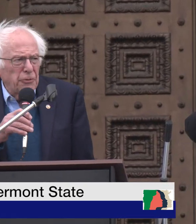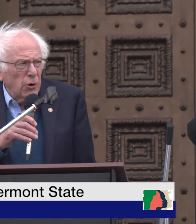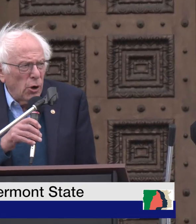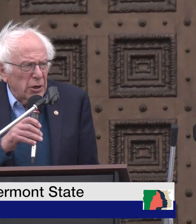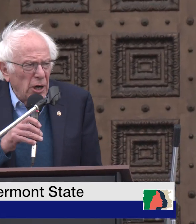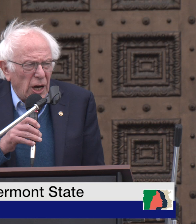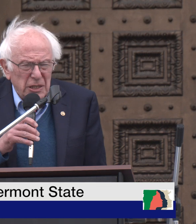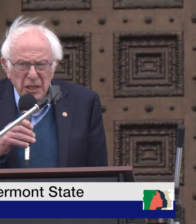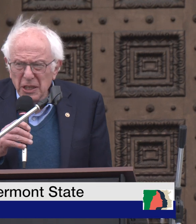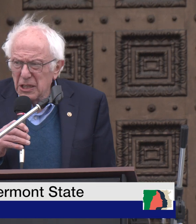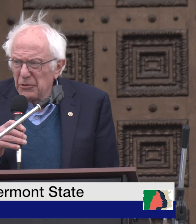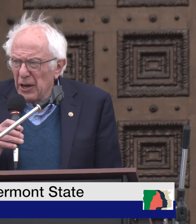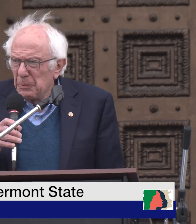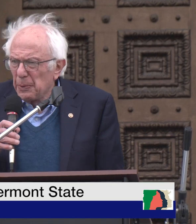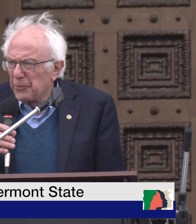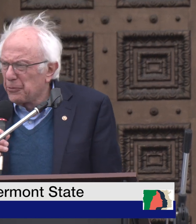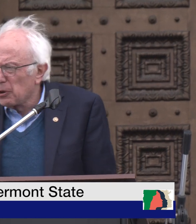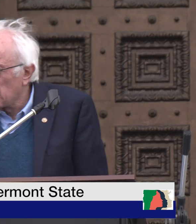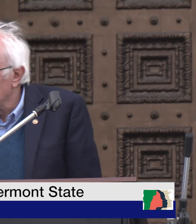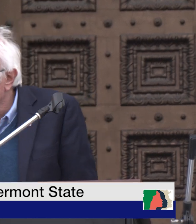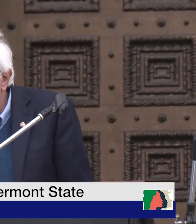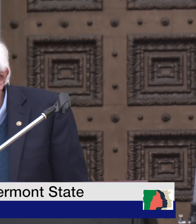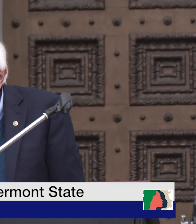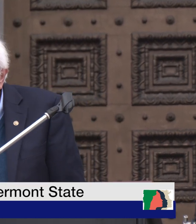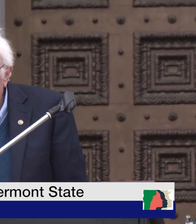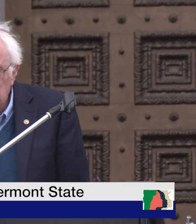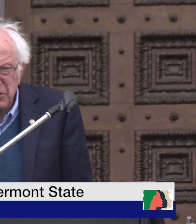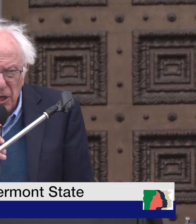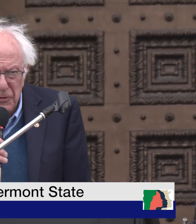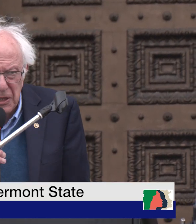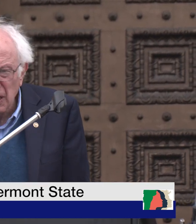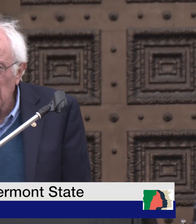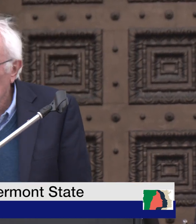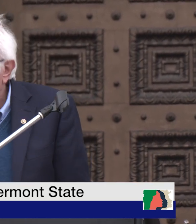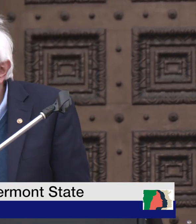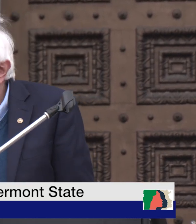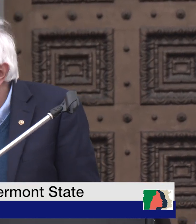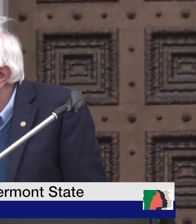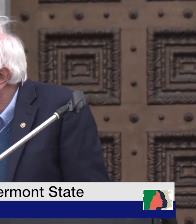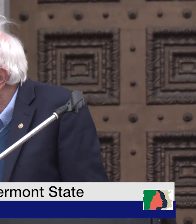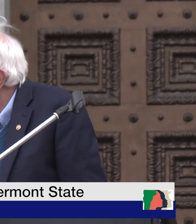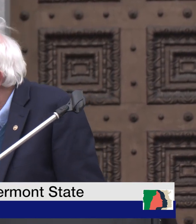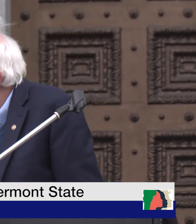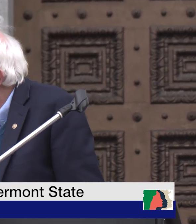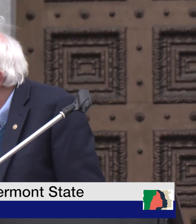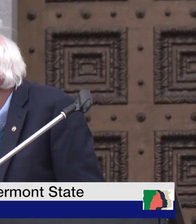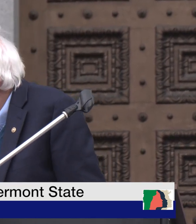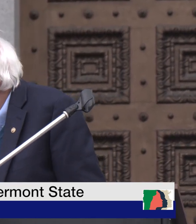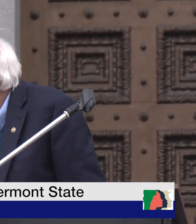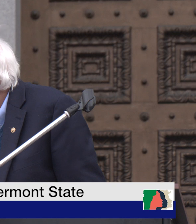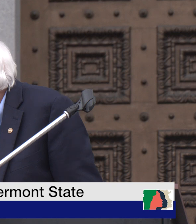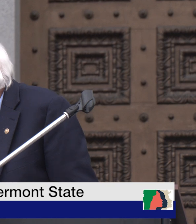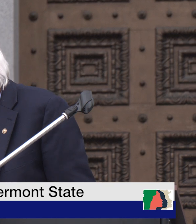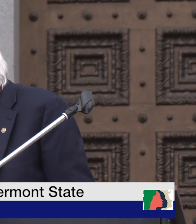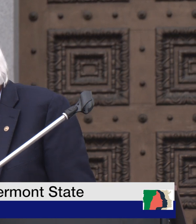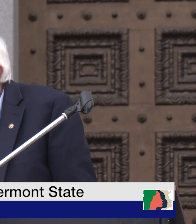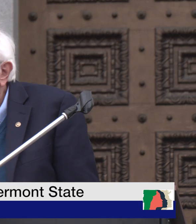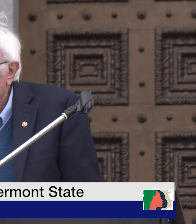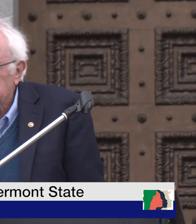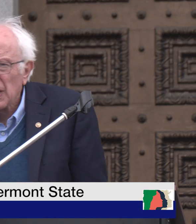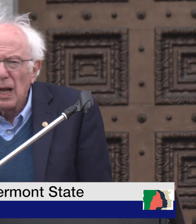not only for organizing this event, but for her years and years of service to the people of Vermont. Thank you, Melinda, very